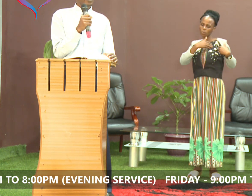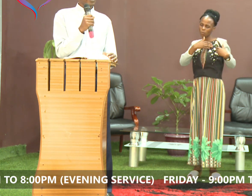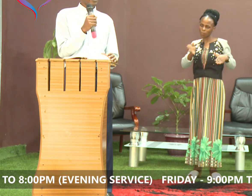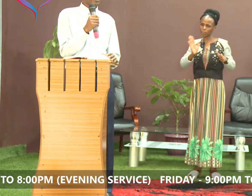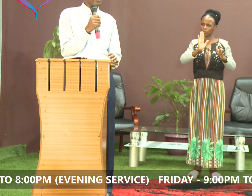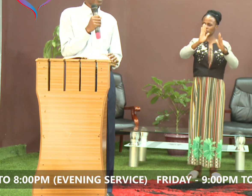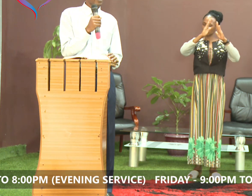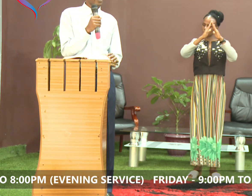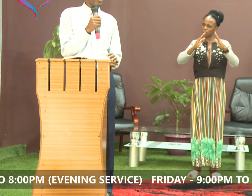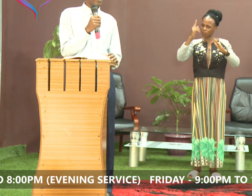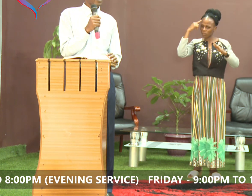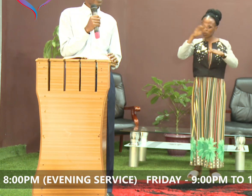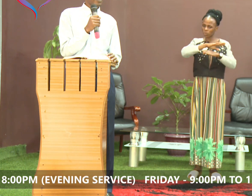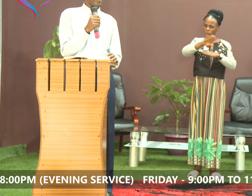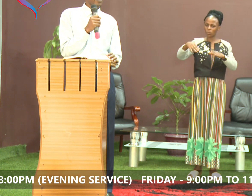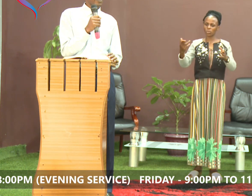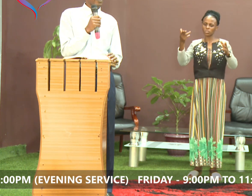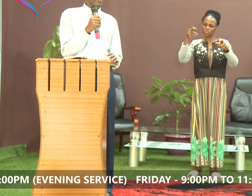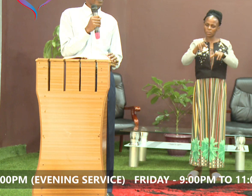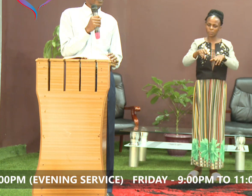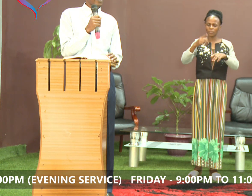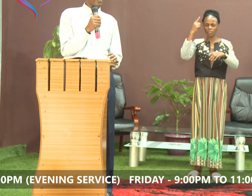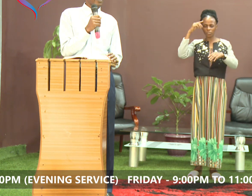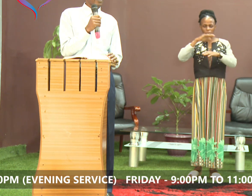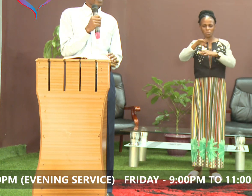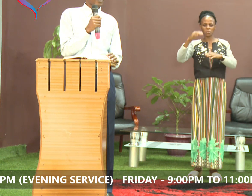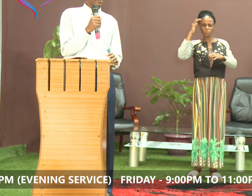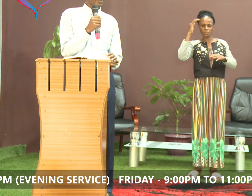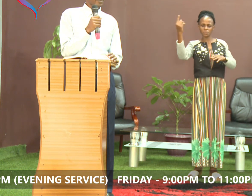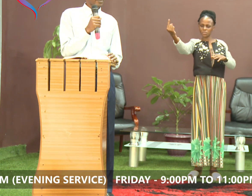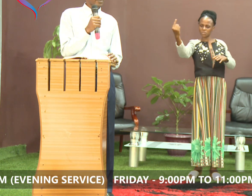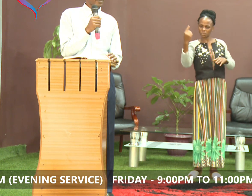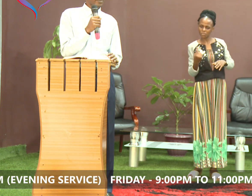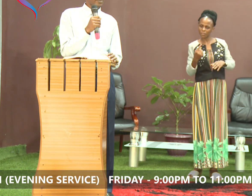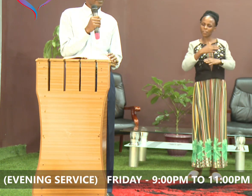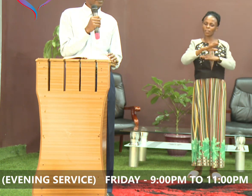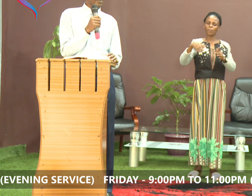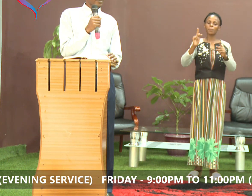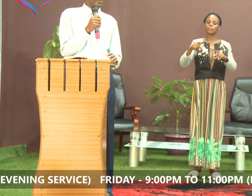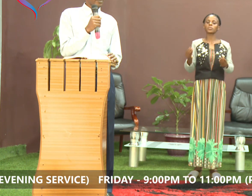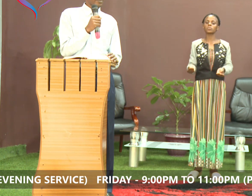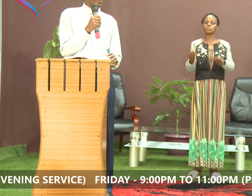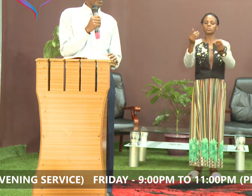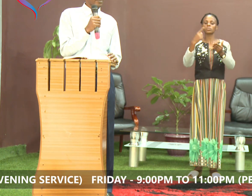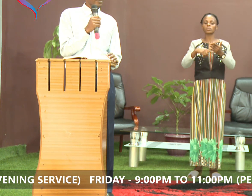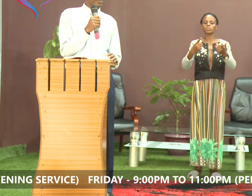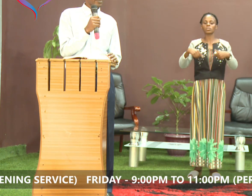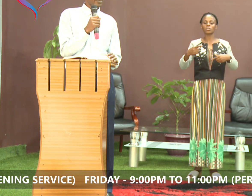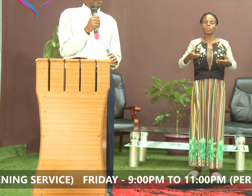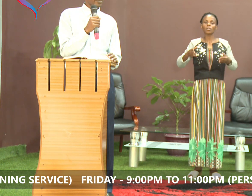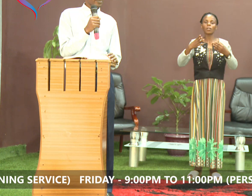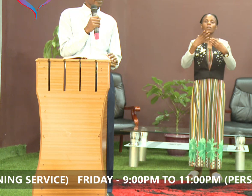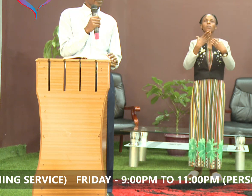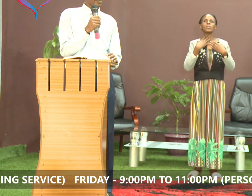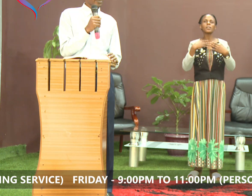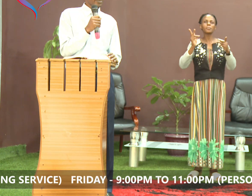for everything to go in, every message to go in, everyone to do what they want. After all, for us, we are free in this family. We